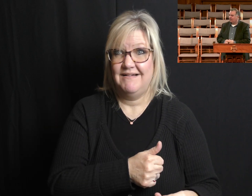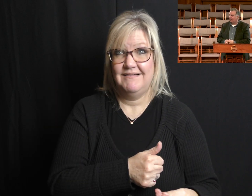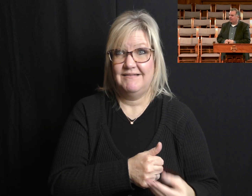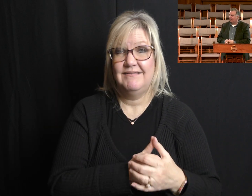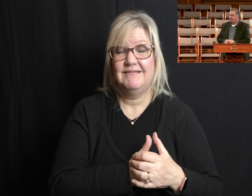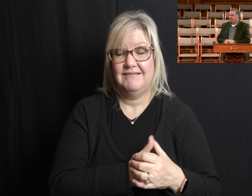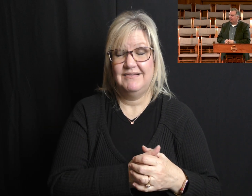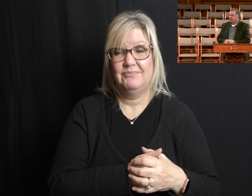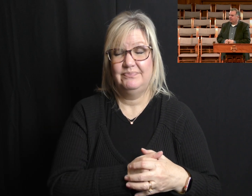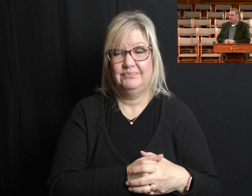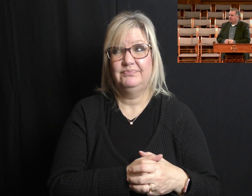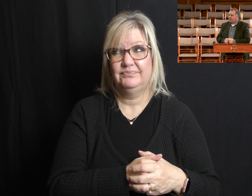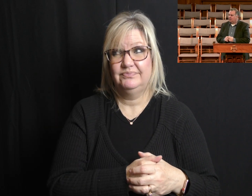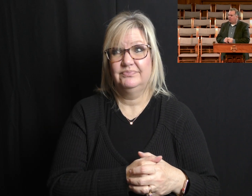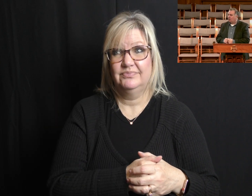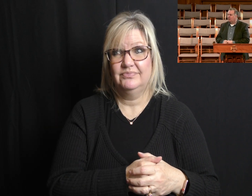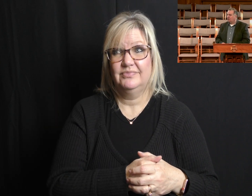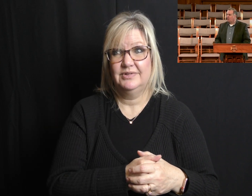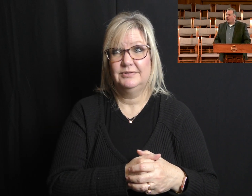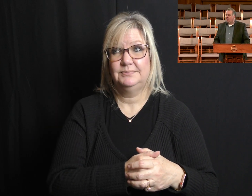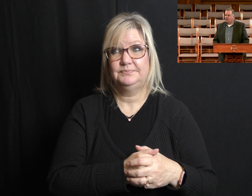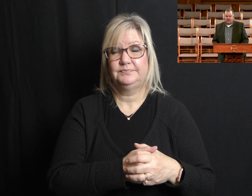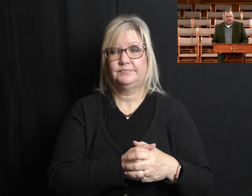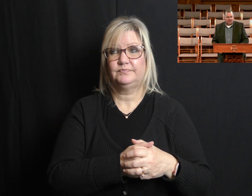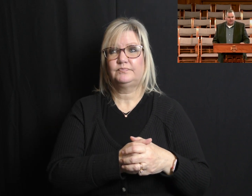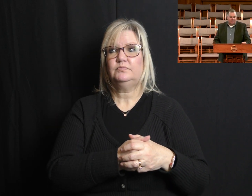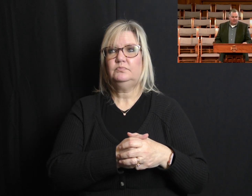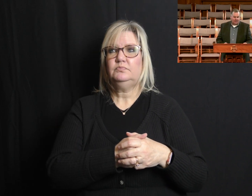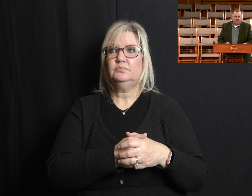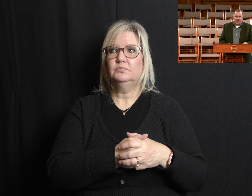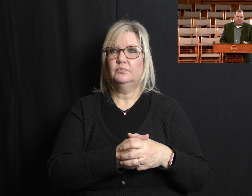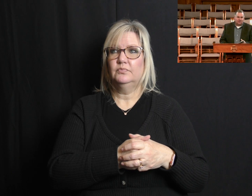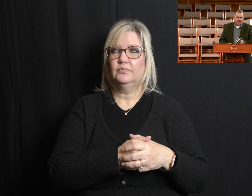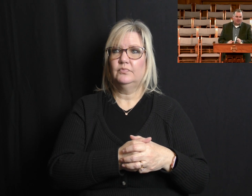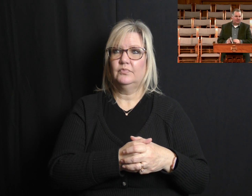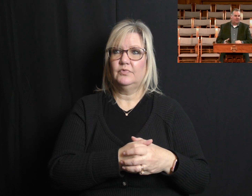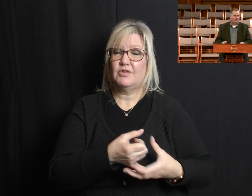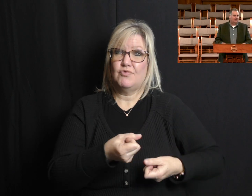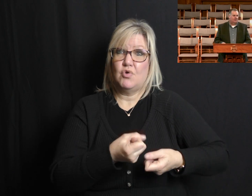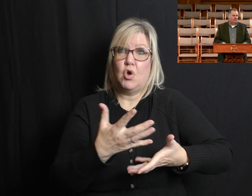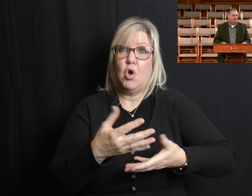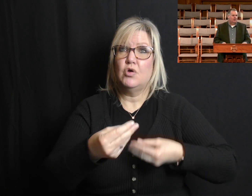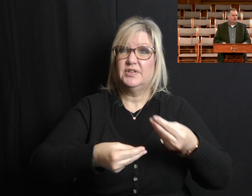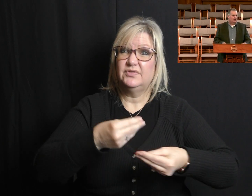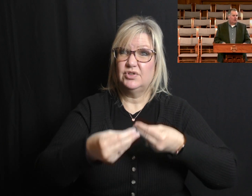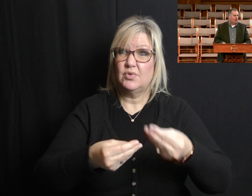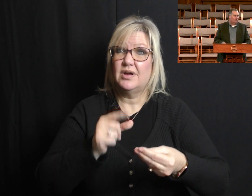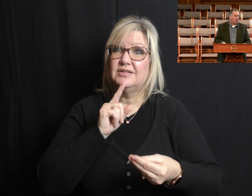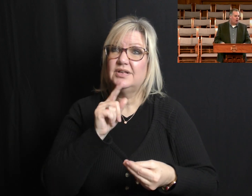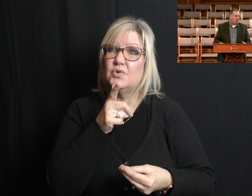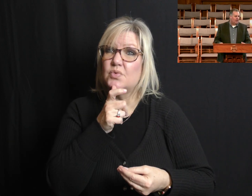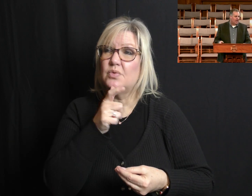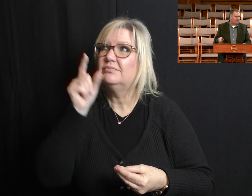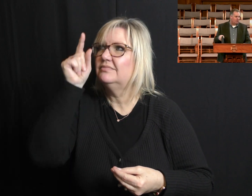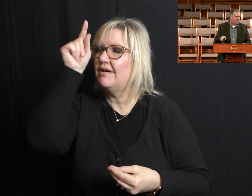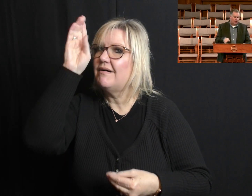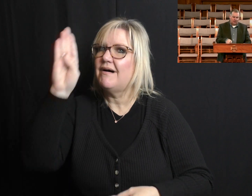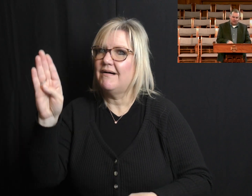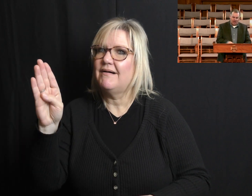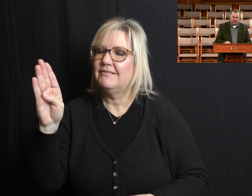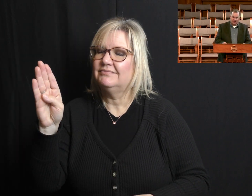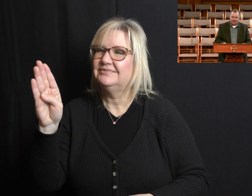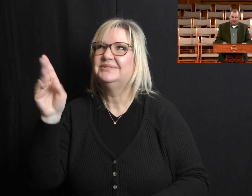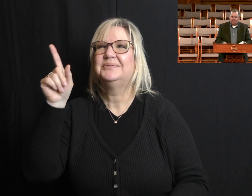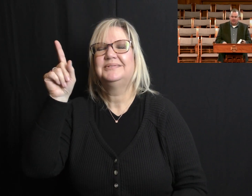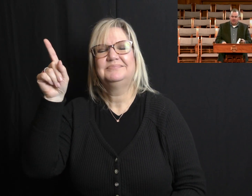Generosity. The source of generosity is God Himself, who so loved the world that He gave His one and